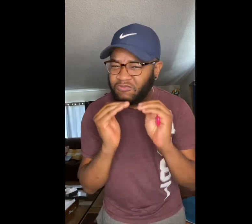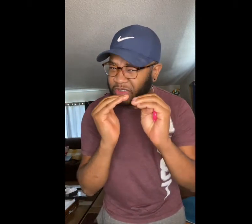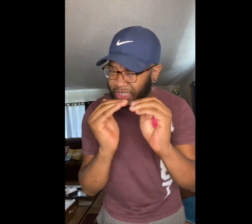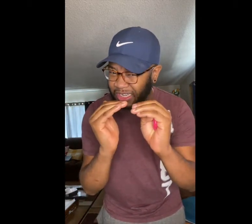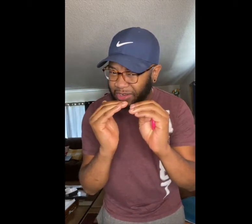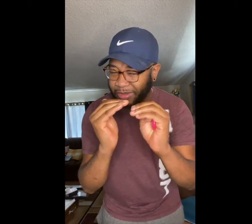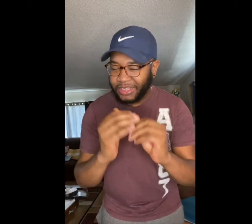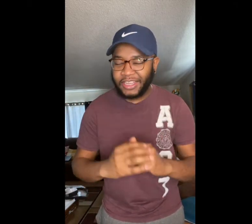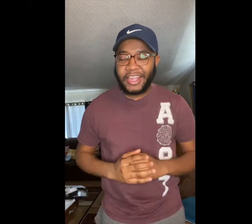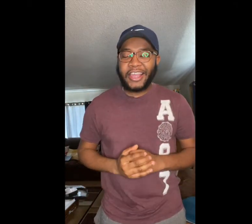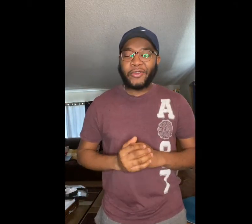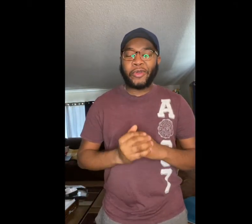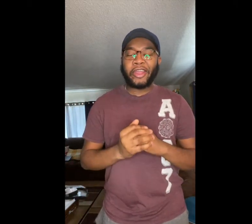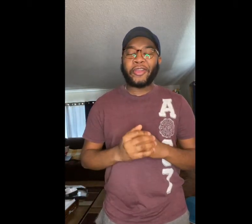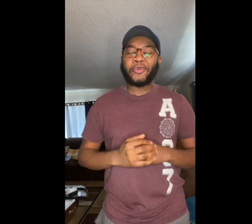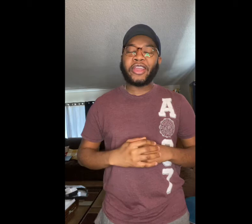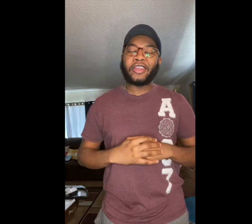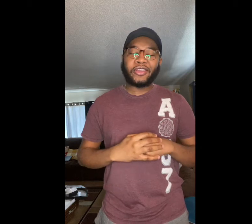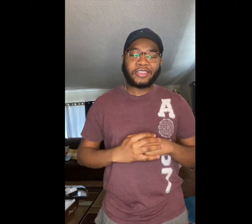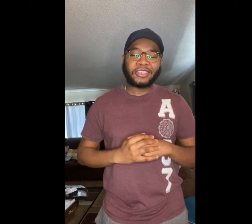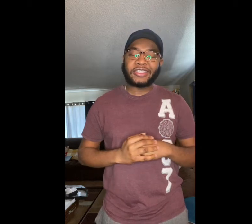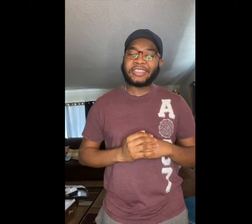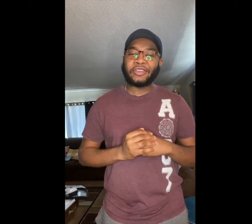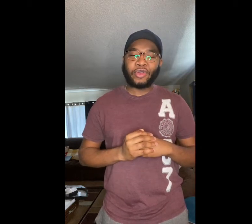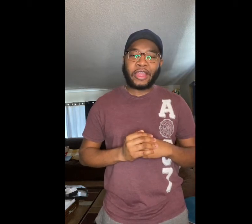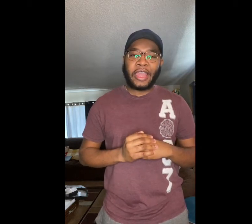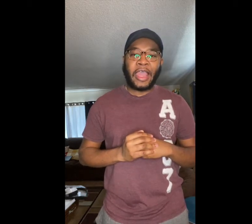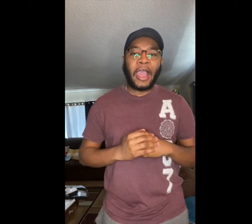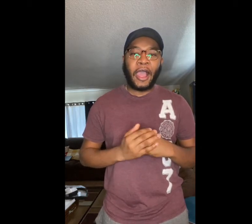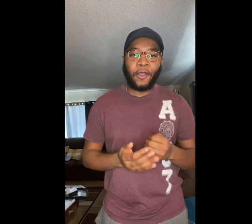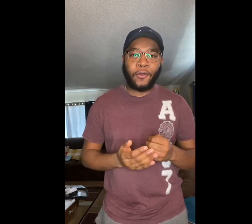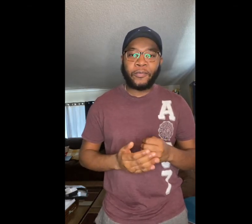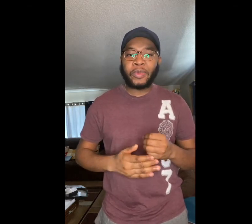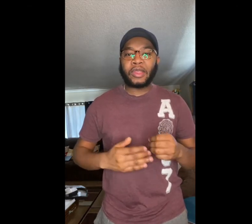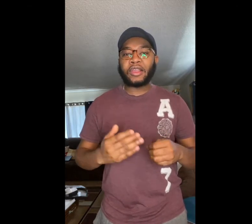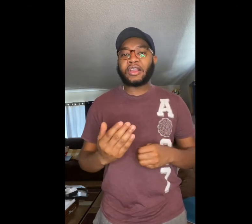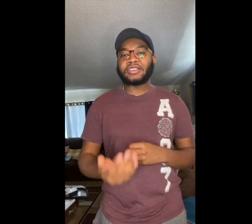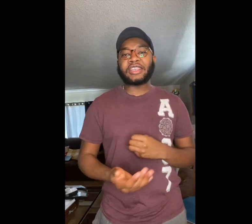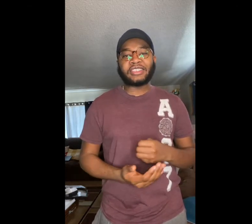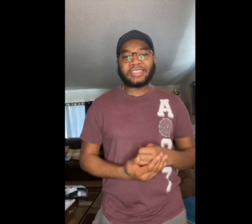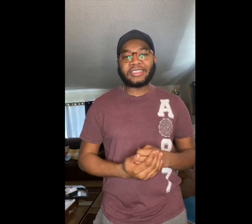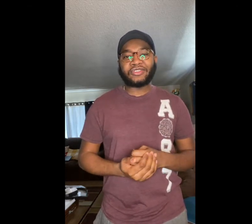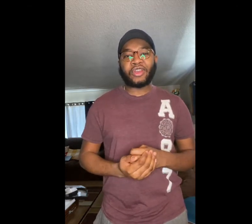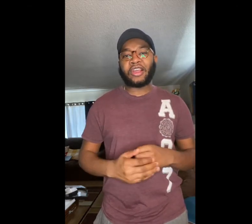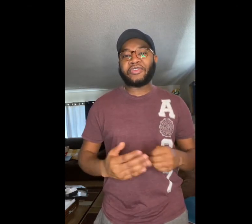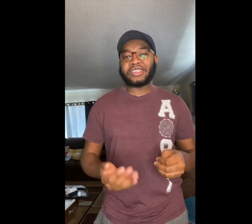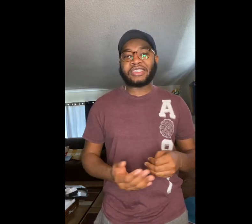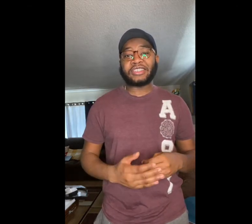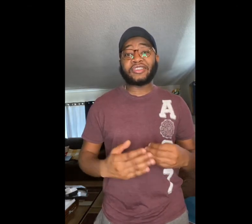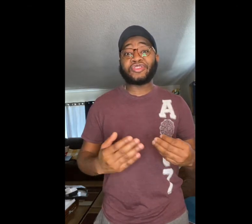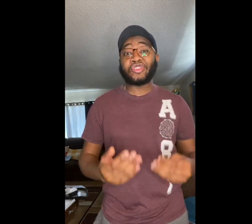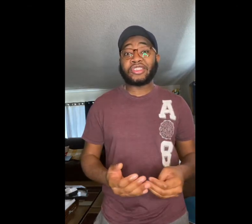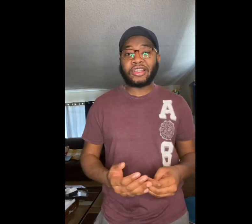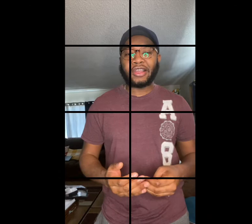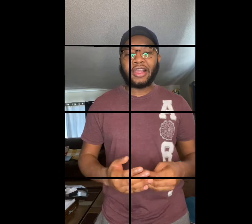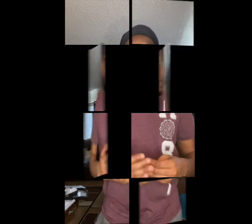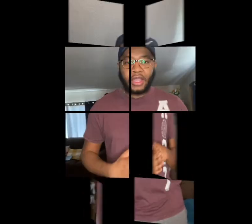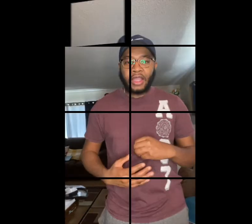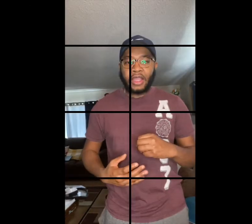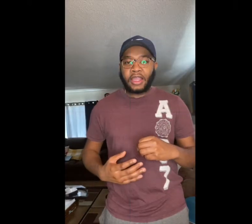just a little bit, where we are going to just look at how sentences or conversations are structured in it. It's a